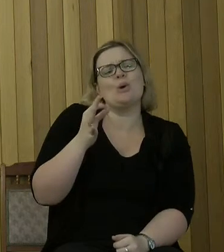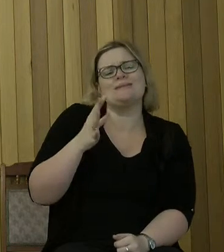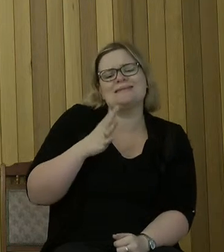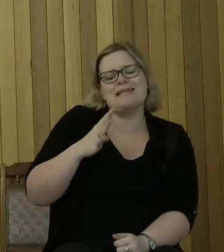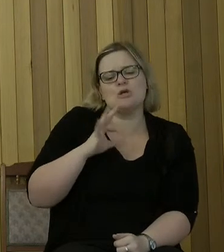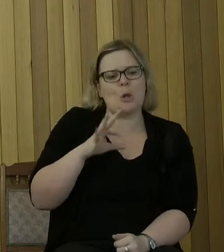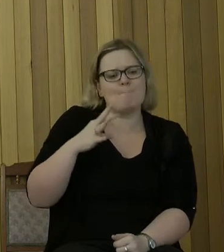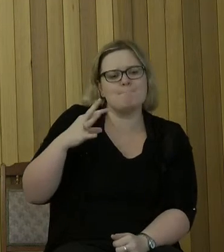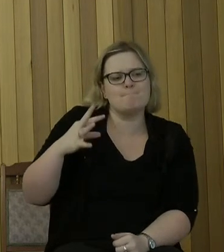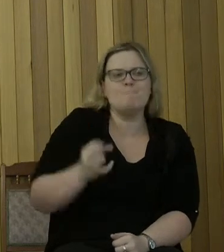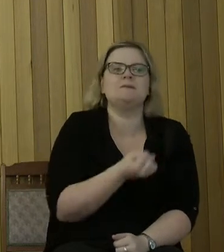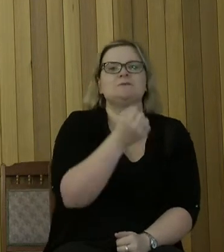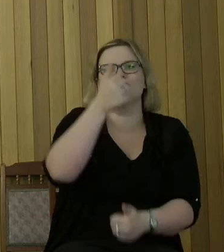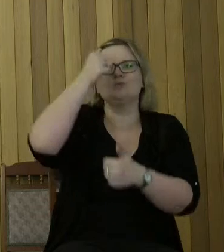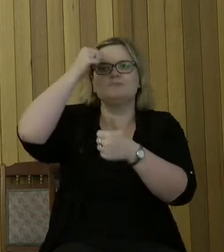to make known to God